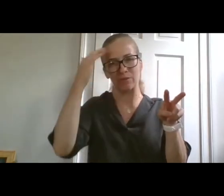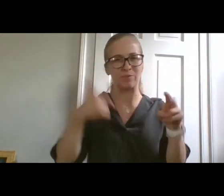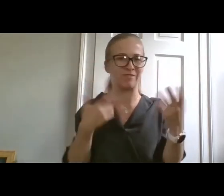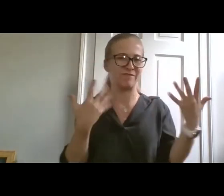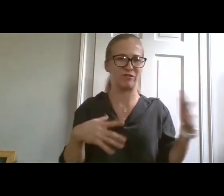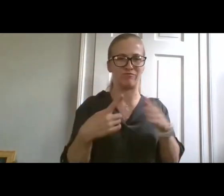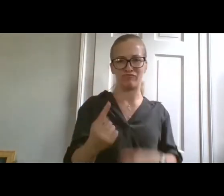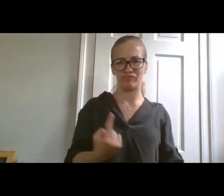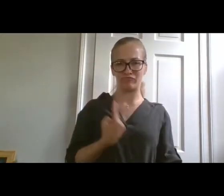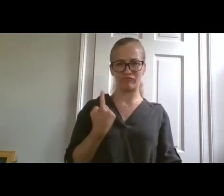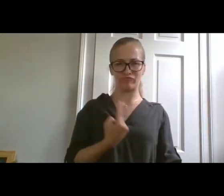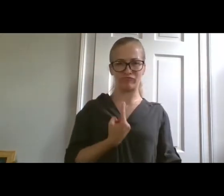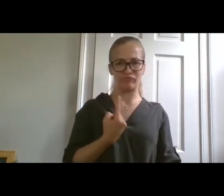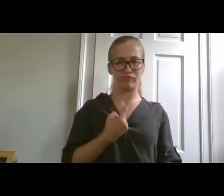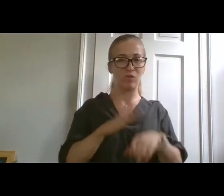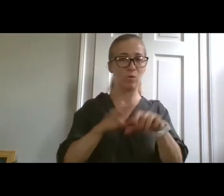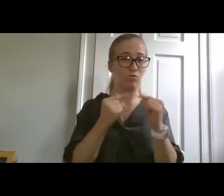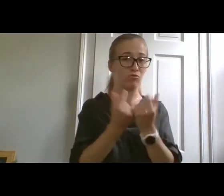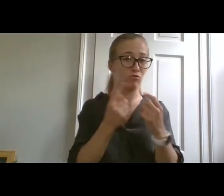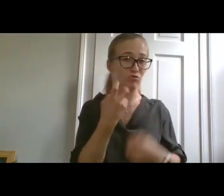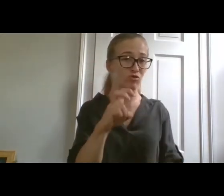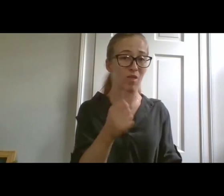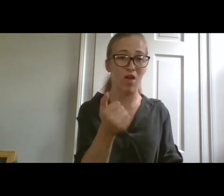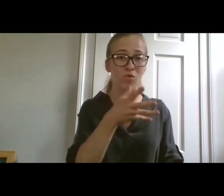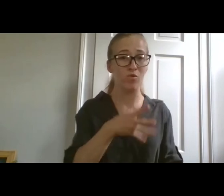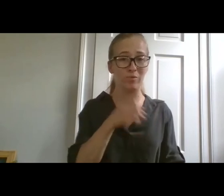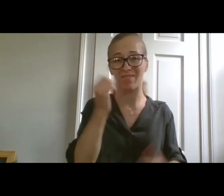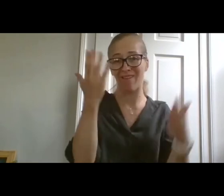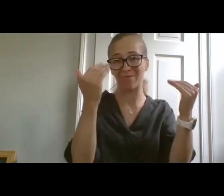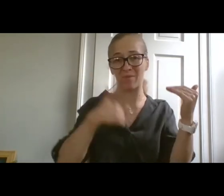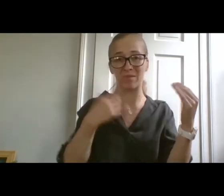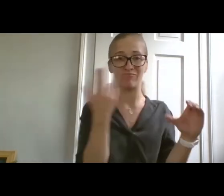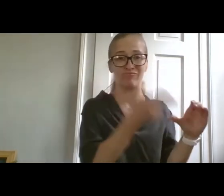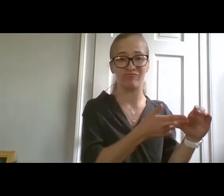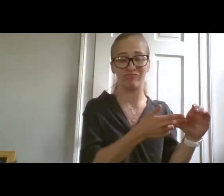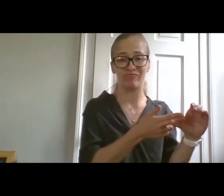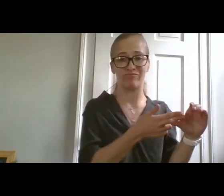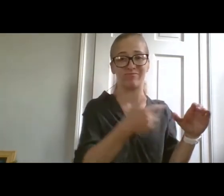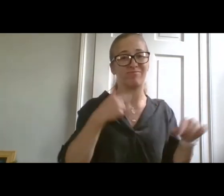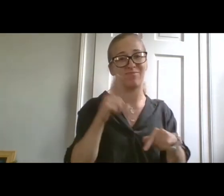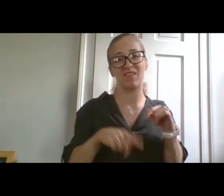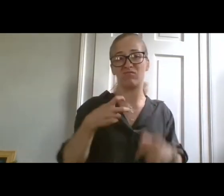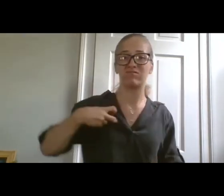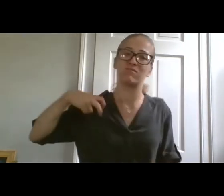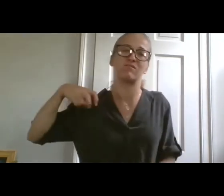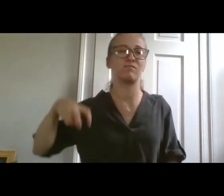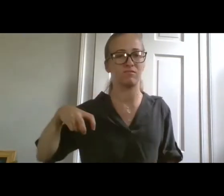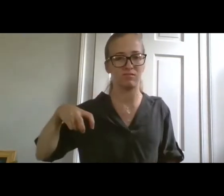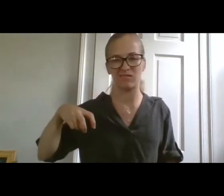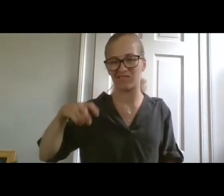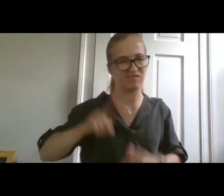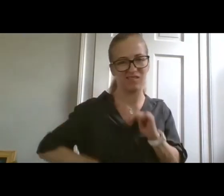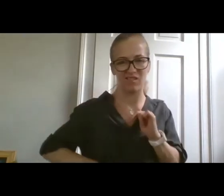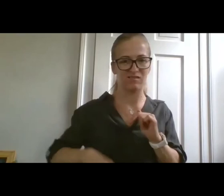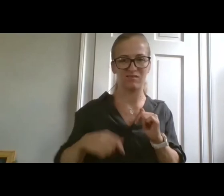resident loner. On these group trips, the other women no longer expected me to join them, and I couldn't bring myself to get out of the car now either, not with